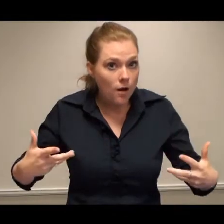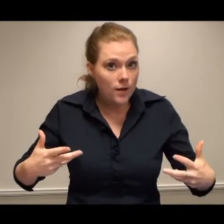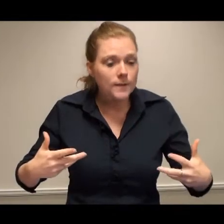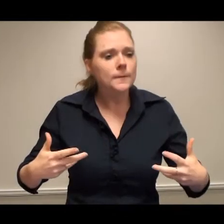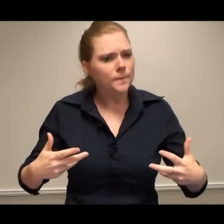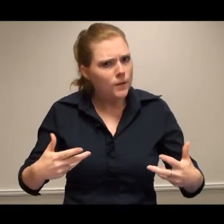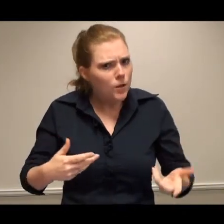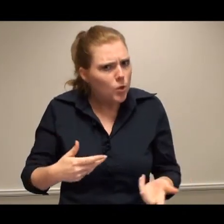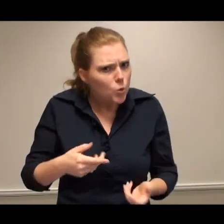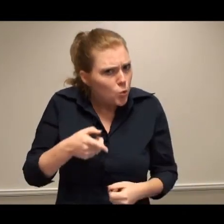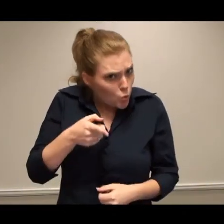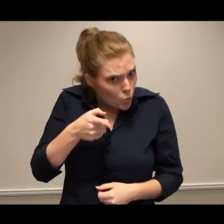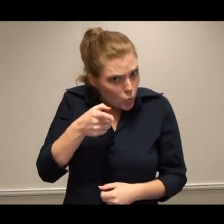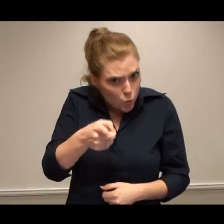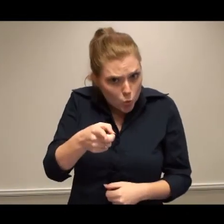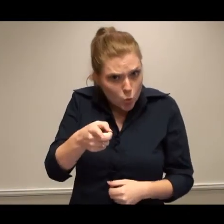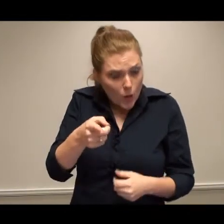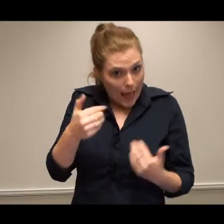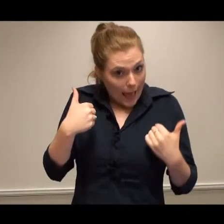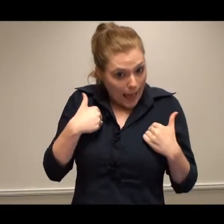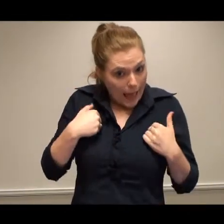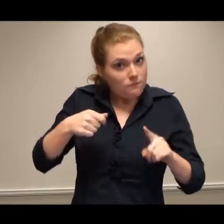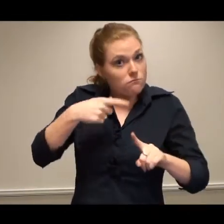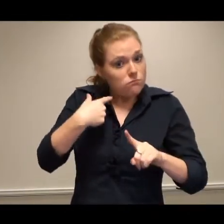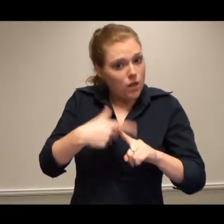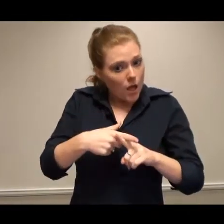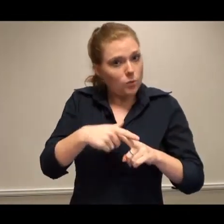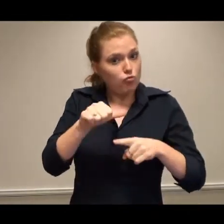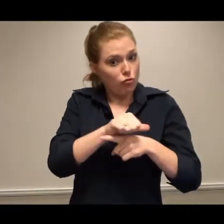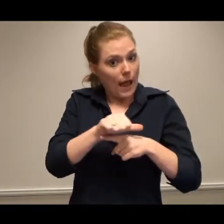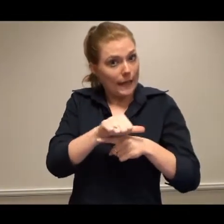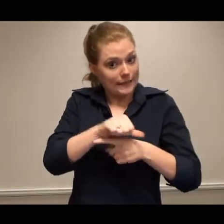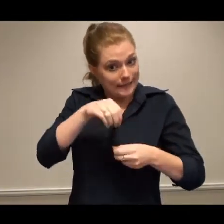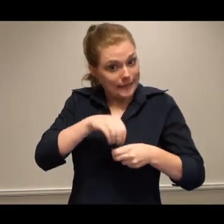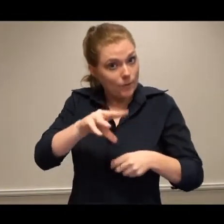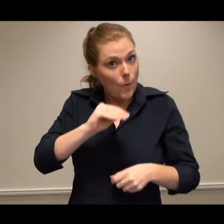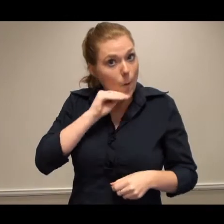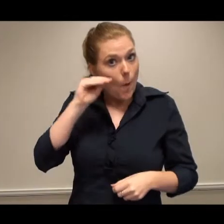Do you have and practice an escape plan for your family?